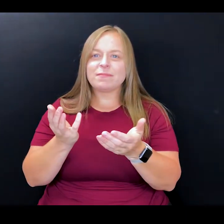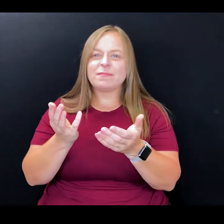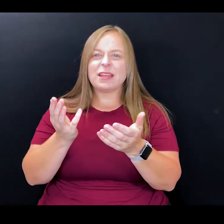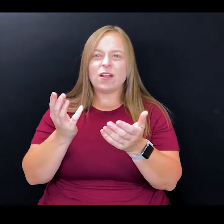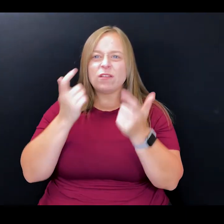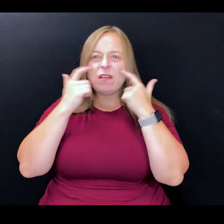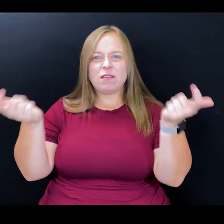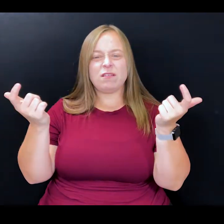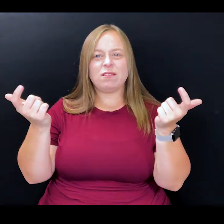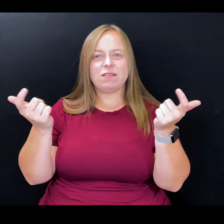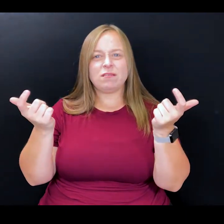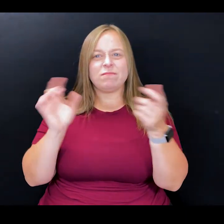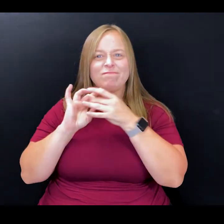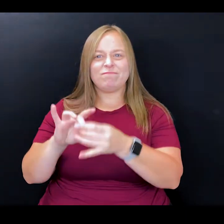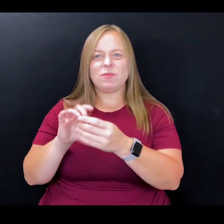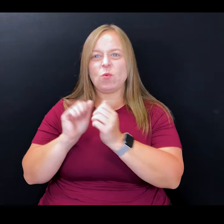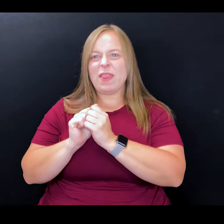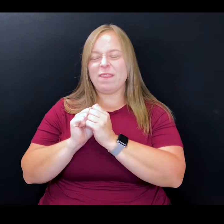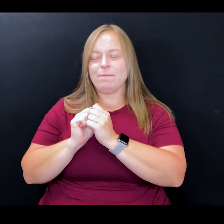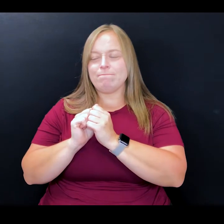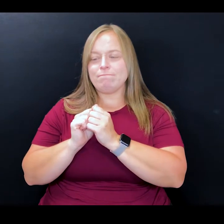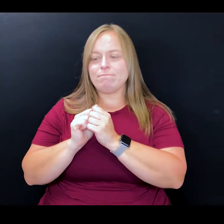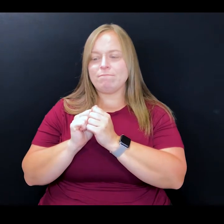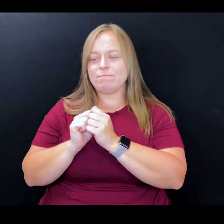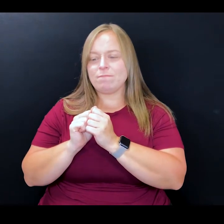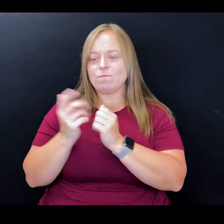there's an arrogance that comes with